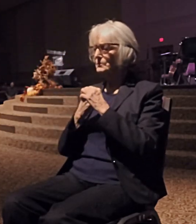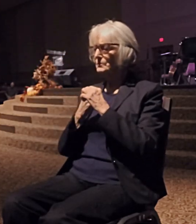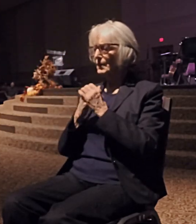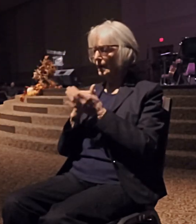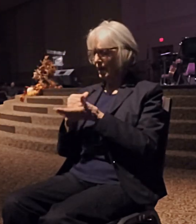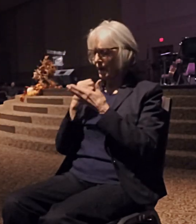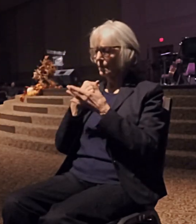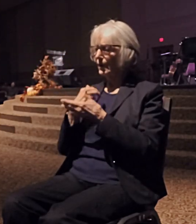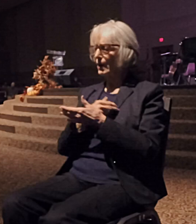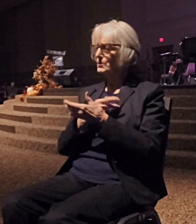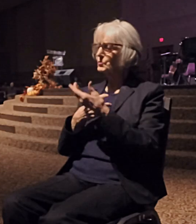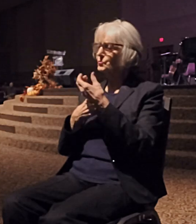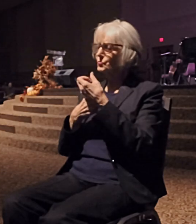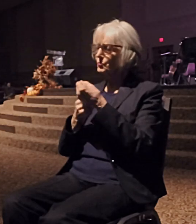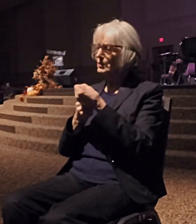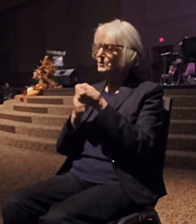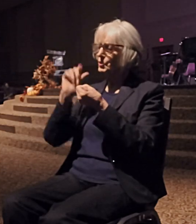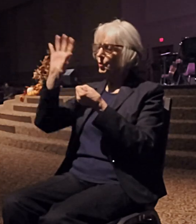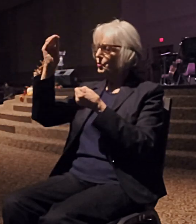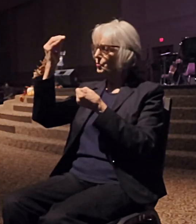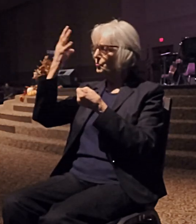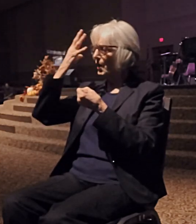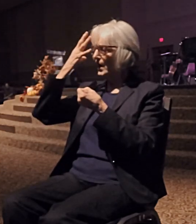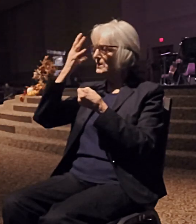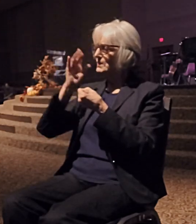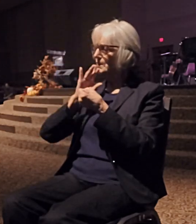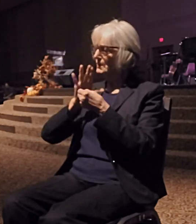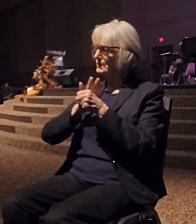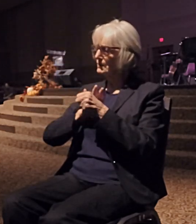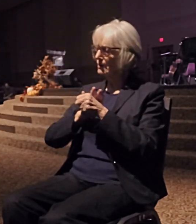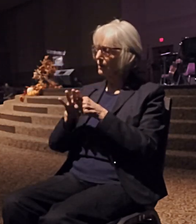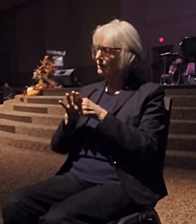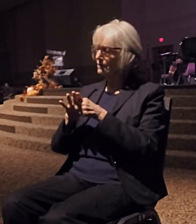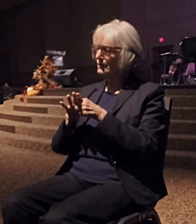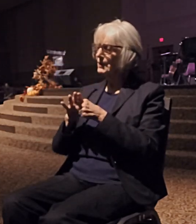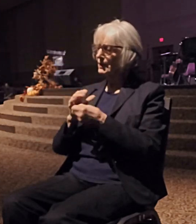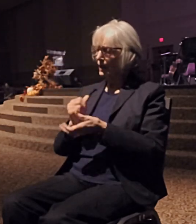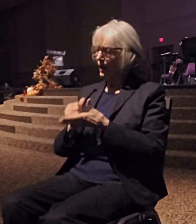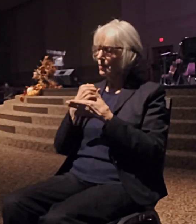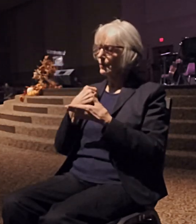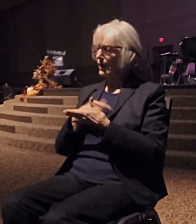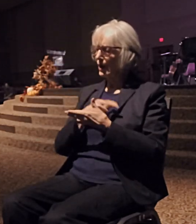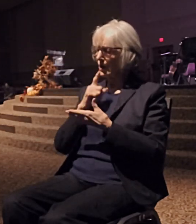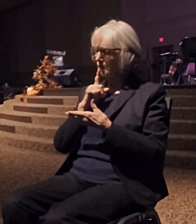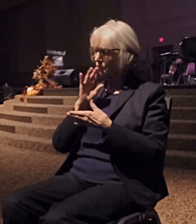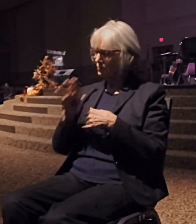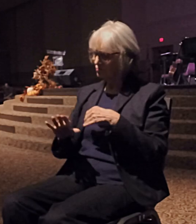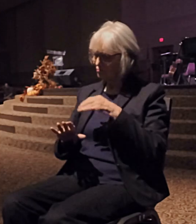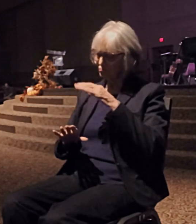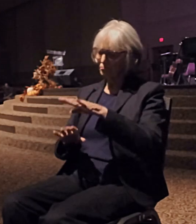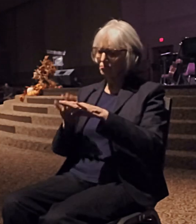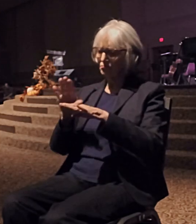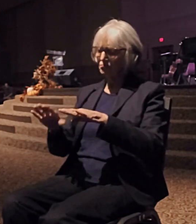And may we trust that your grace is enough, and may we step out to do the service you've called us to do.